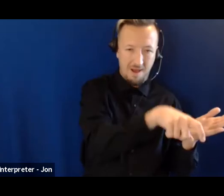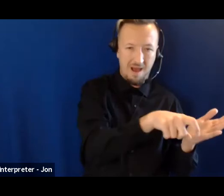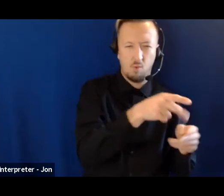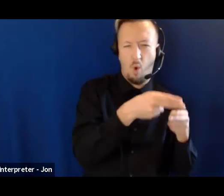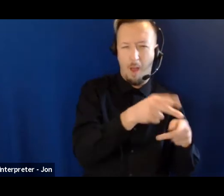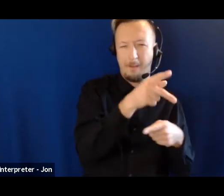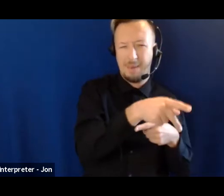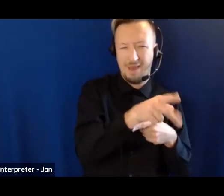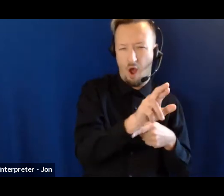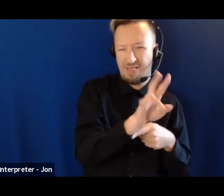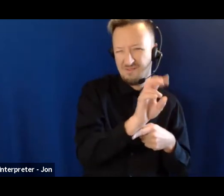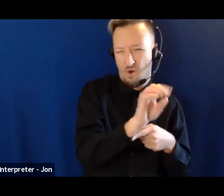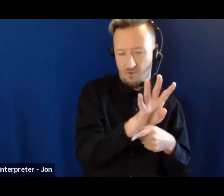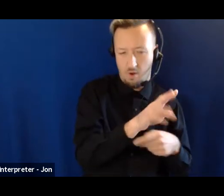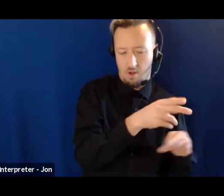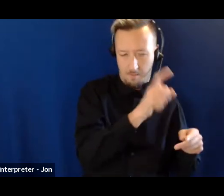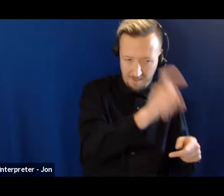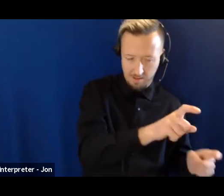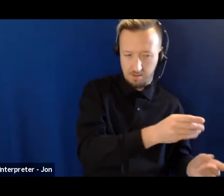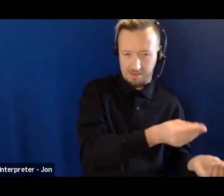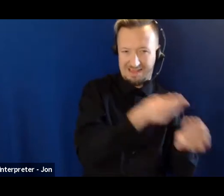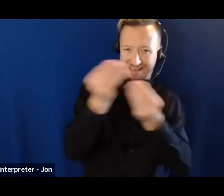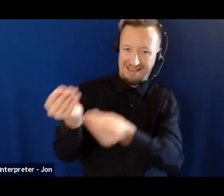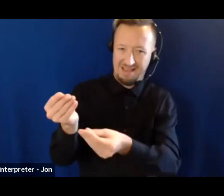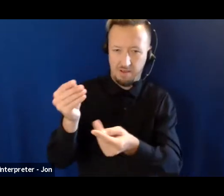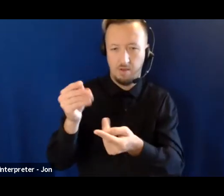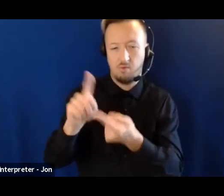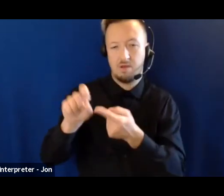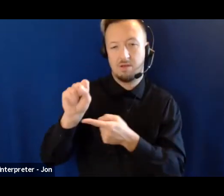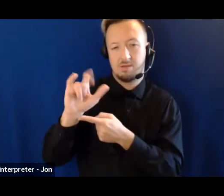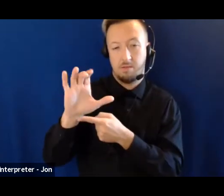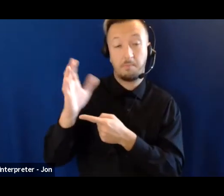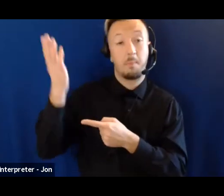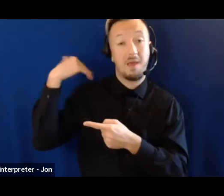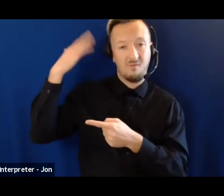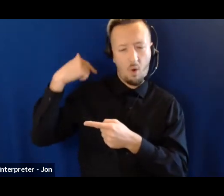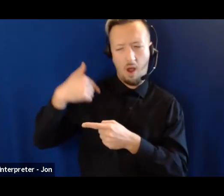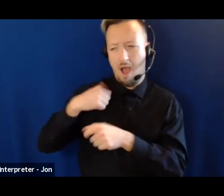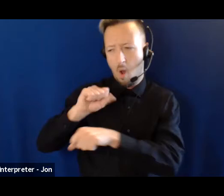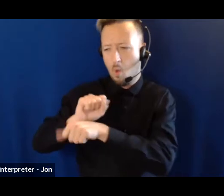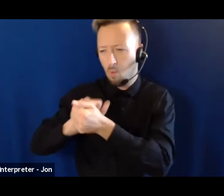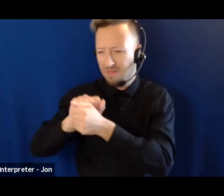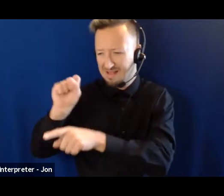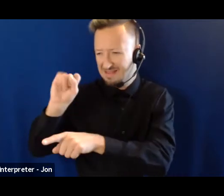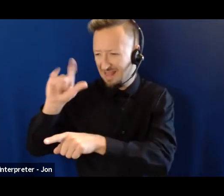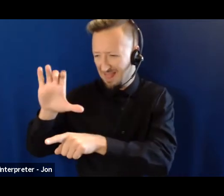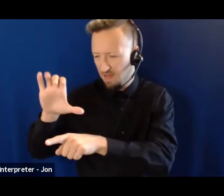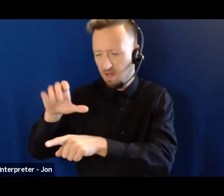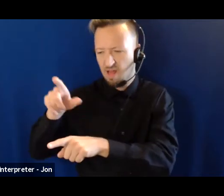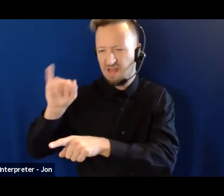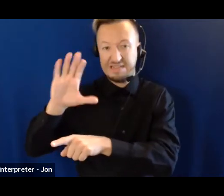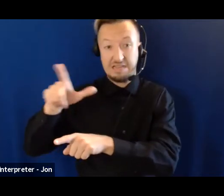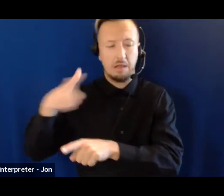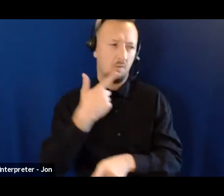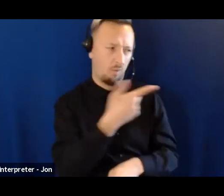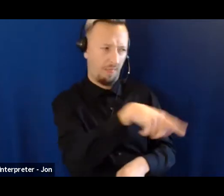call the 704. So I've worked with SILCs before that have said, well, the centers don't want to give me that. They